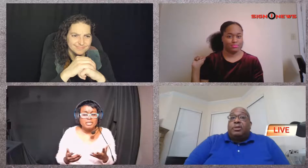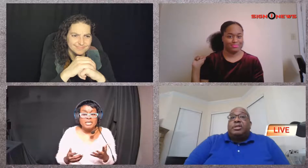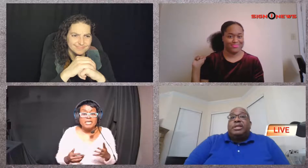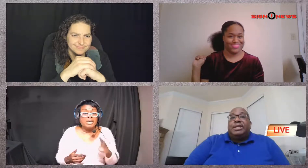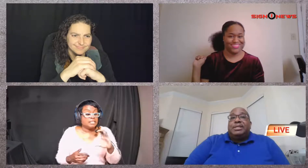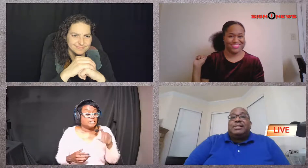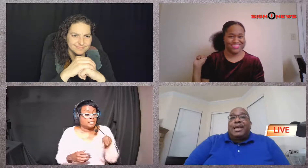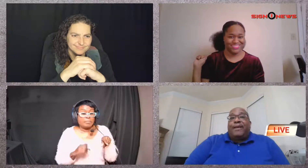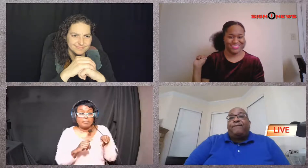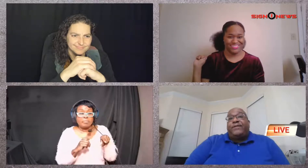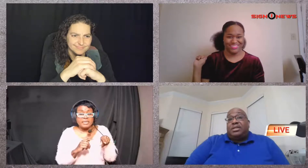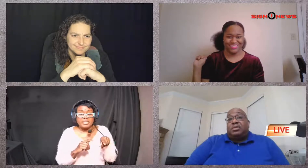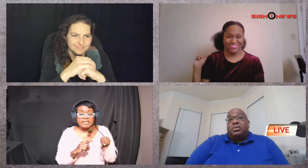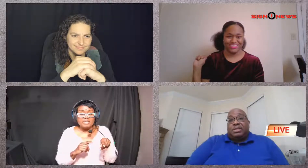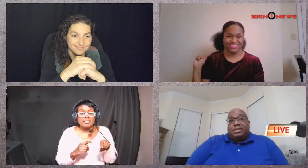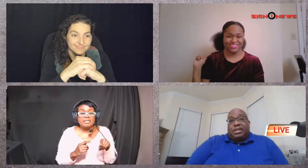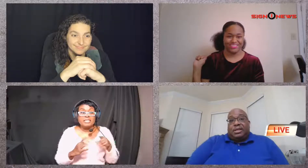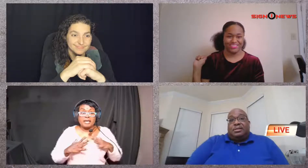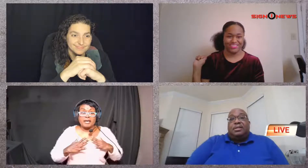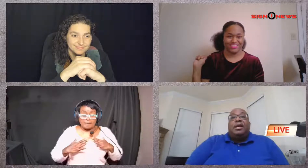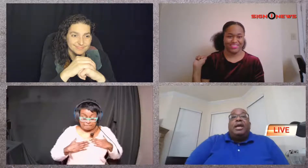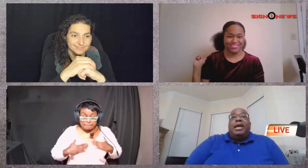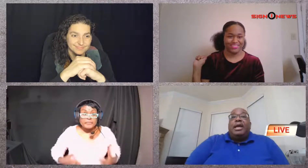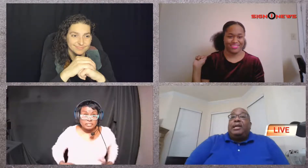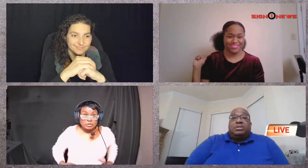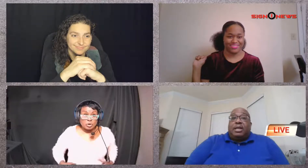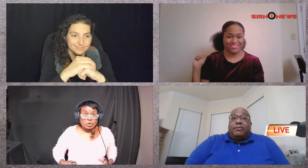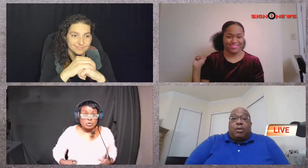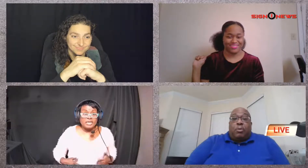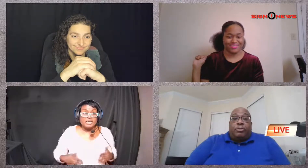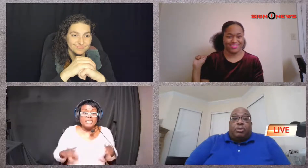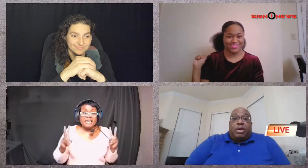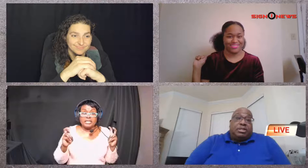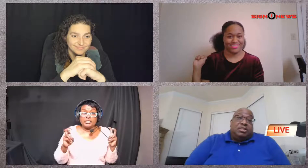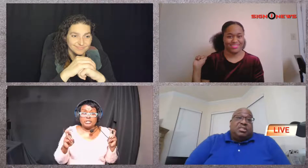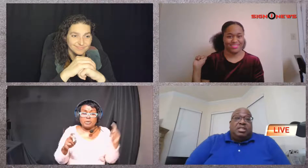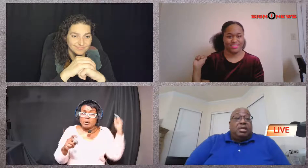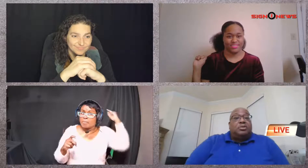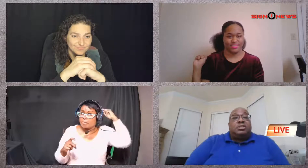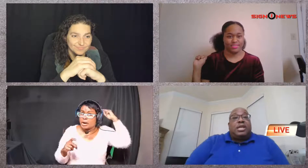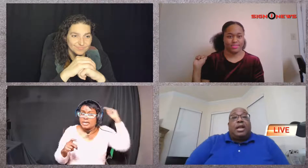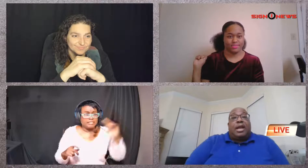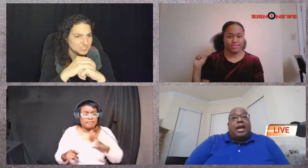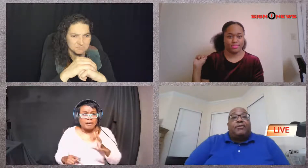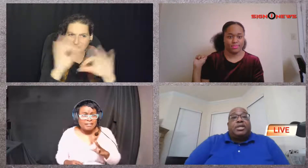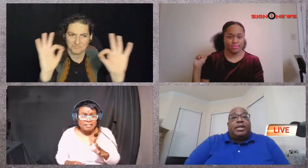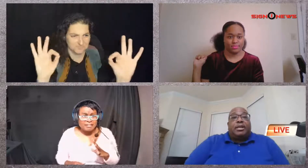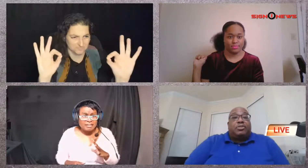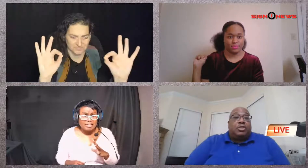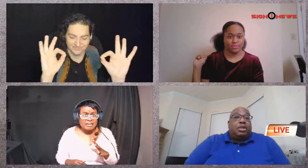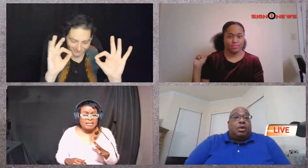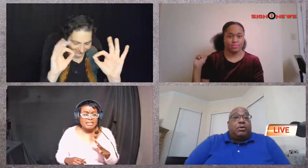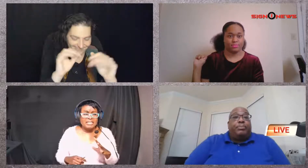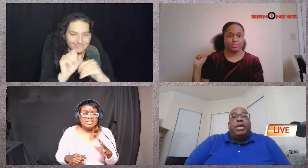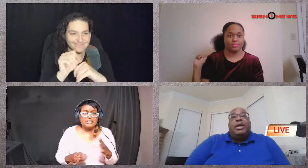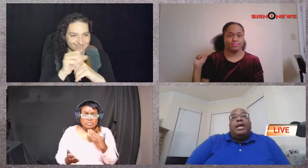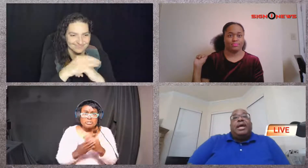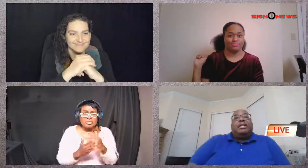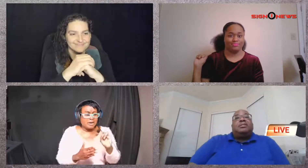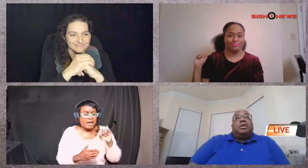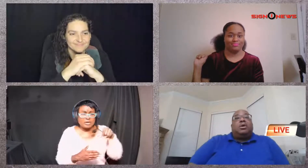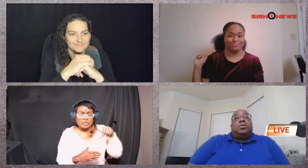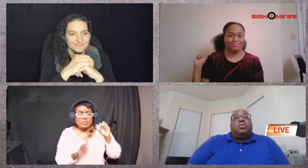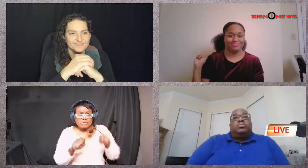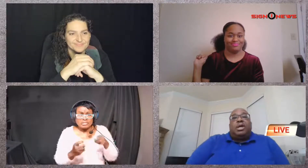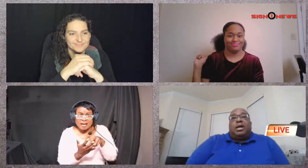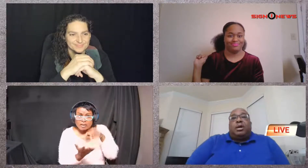cerebral palsy is a physical disease, and there's nothing wrong with her brain. She's got an average IQ. She can learn.